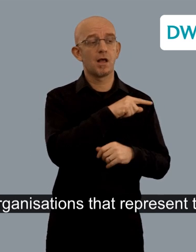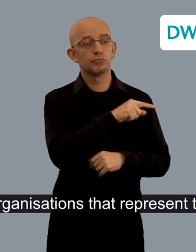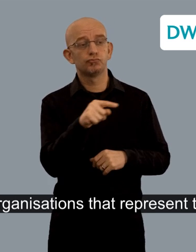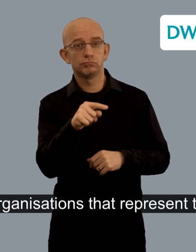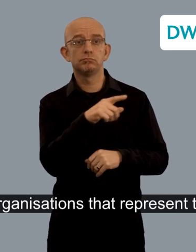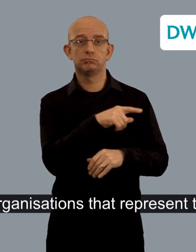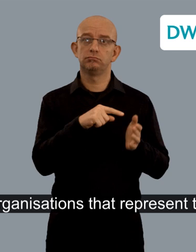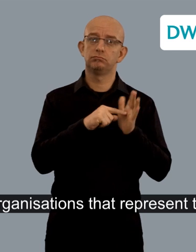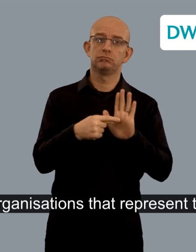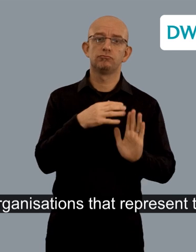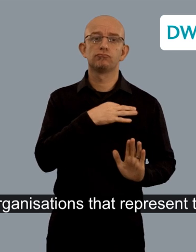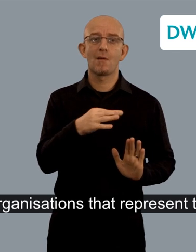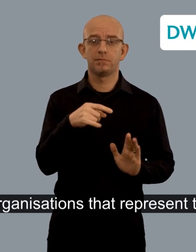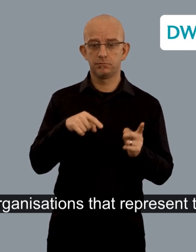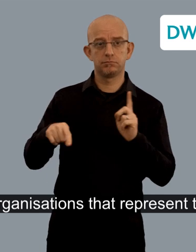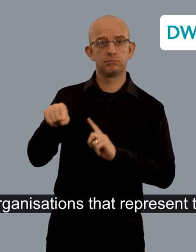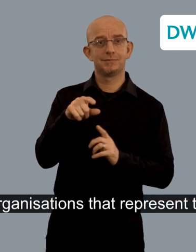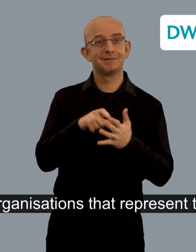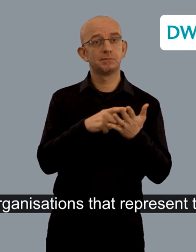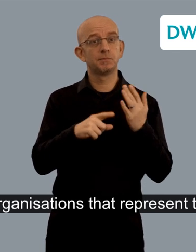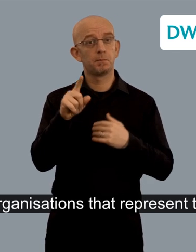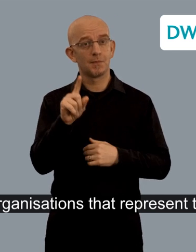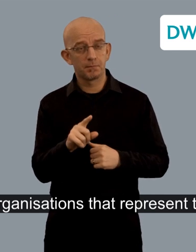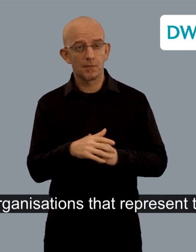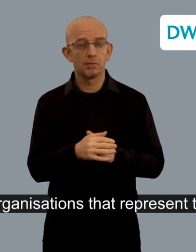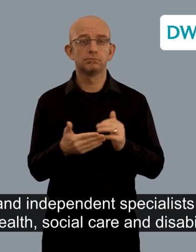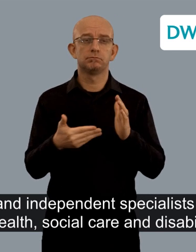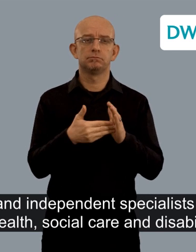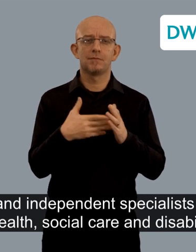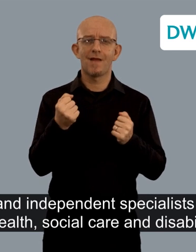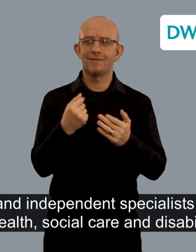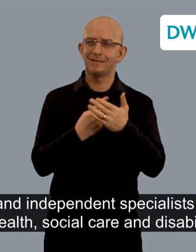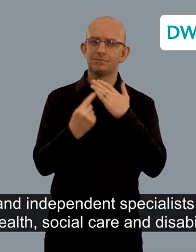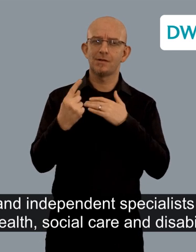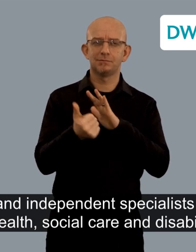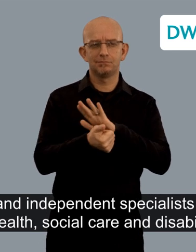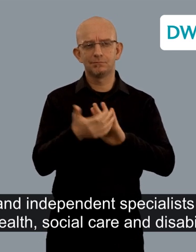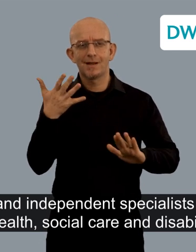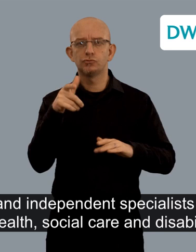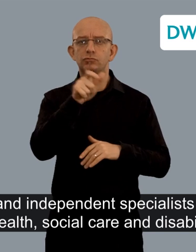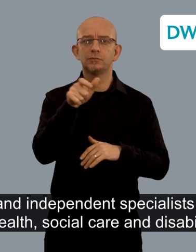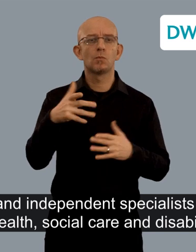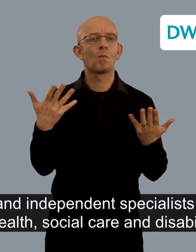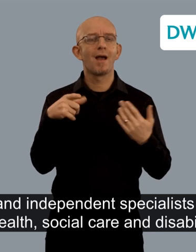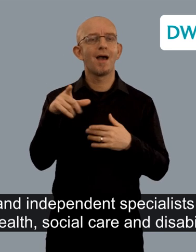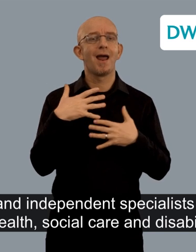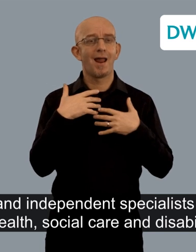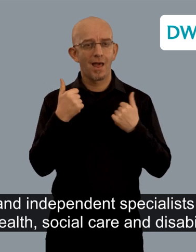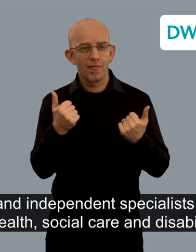them, and independent specialists in health, social care